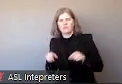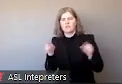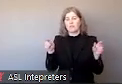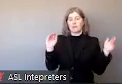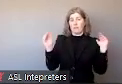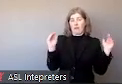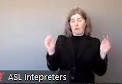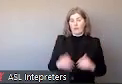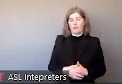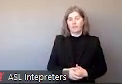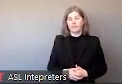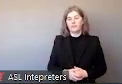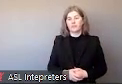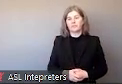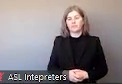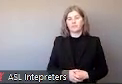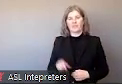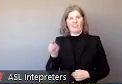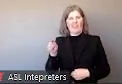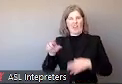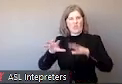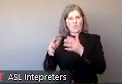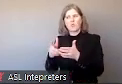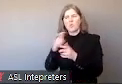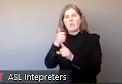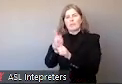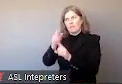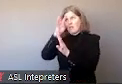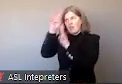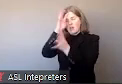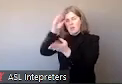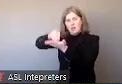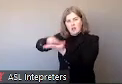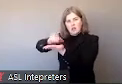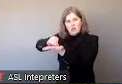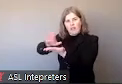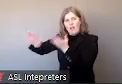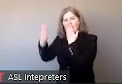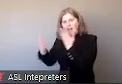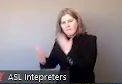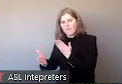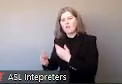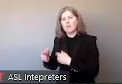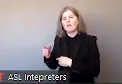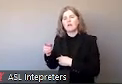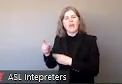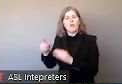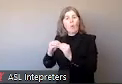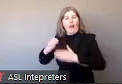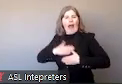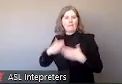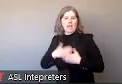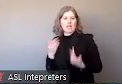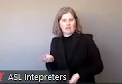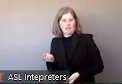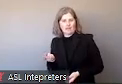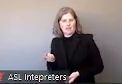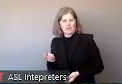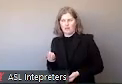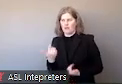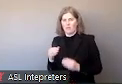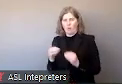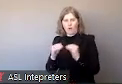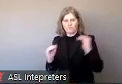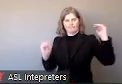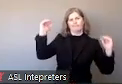The intervention group, the people who were thankful, wrote it down, were much happier, statistically significantly